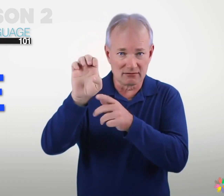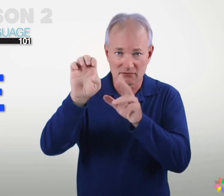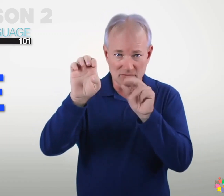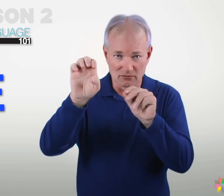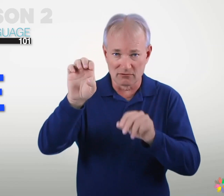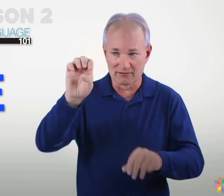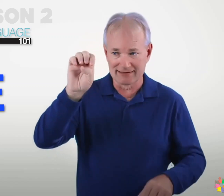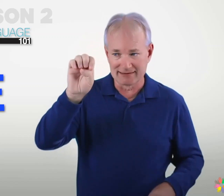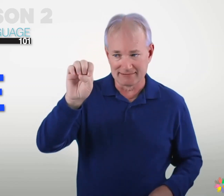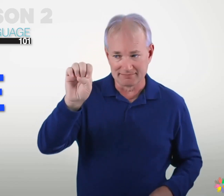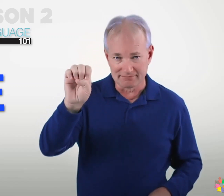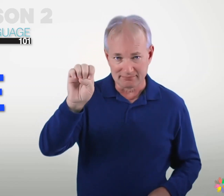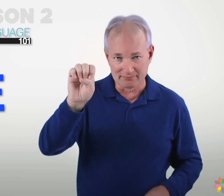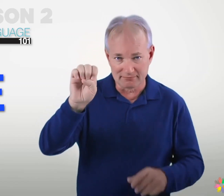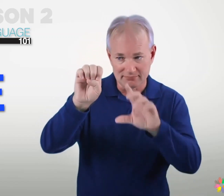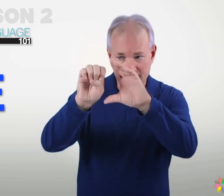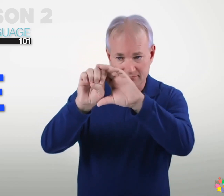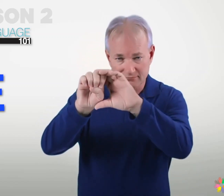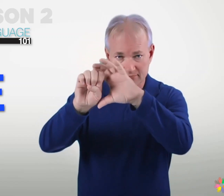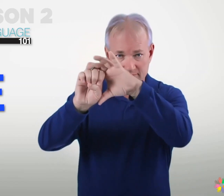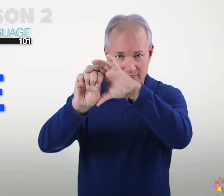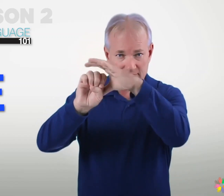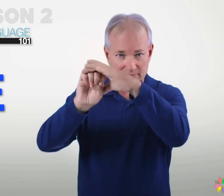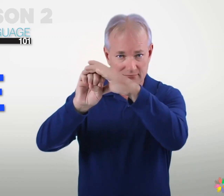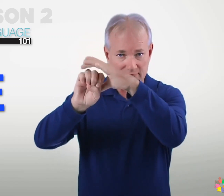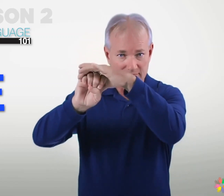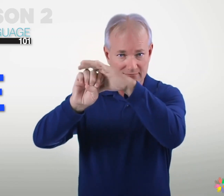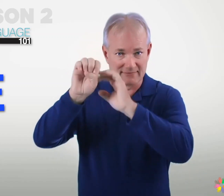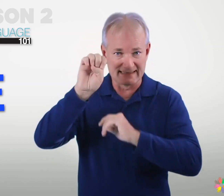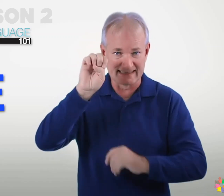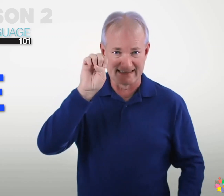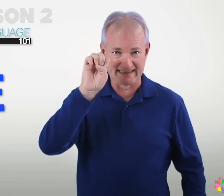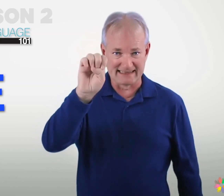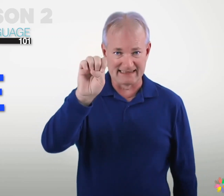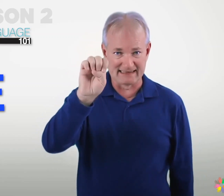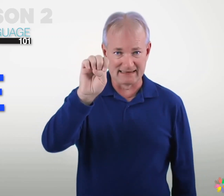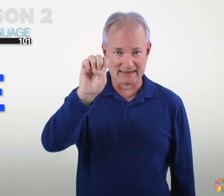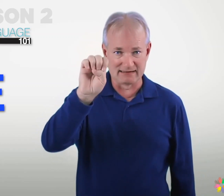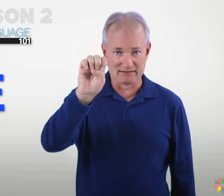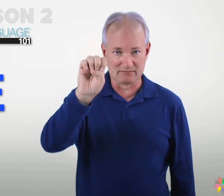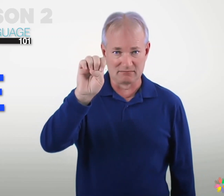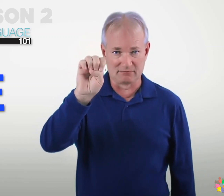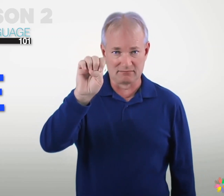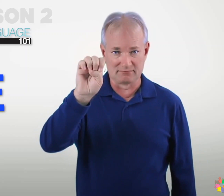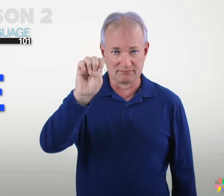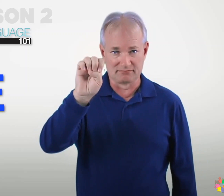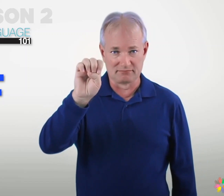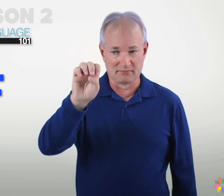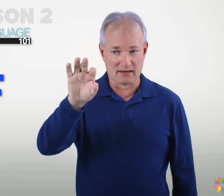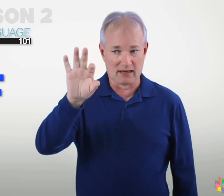E. Now be careful, it's not E. Remember, your fingers have to touch your thumb. E.